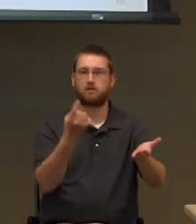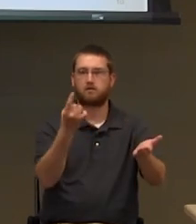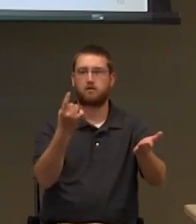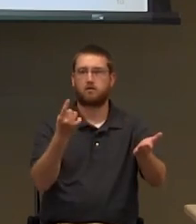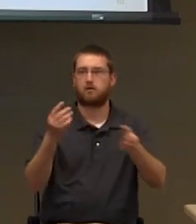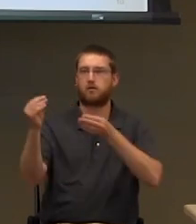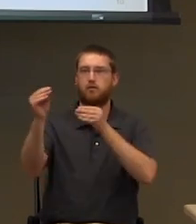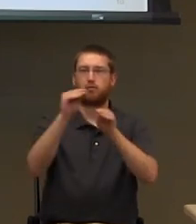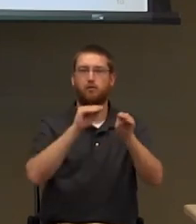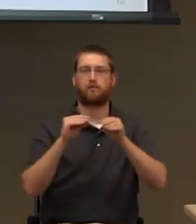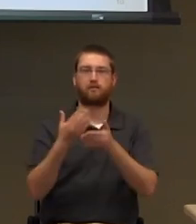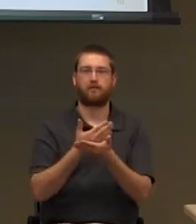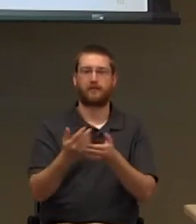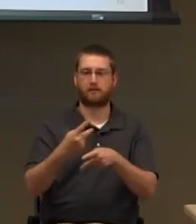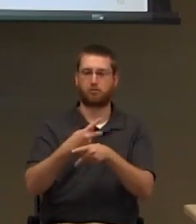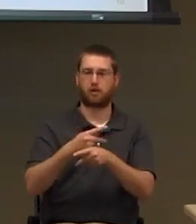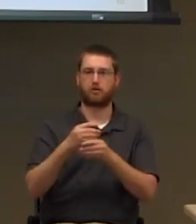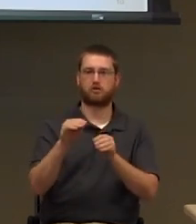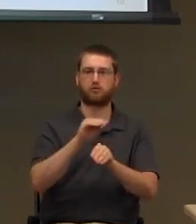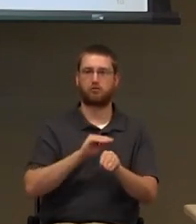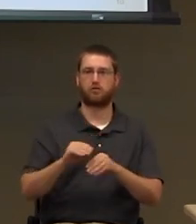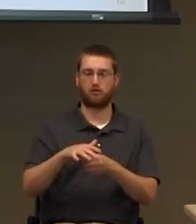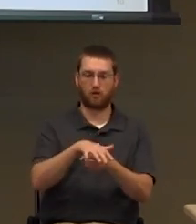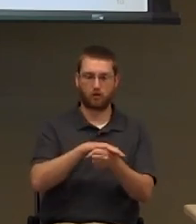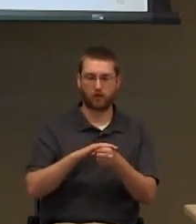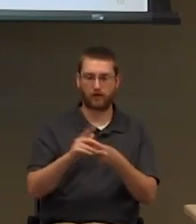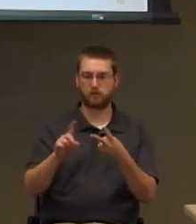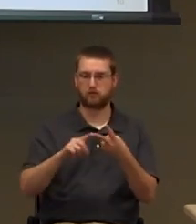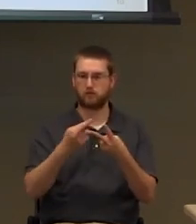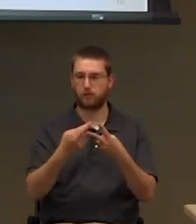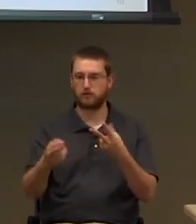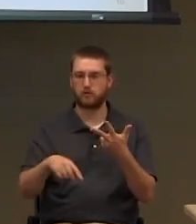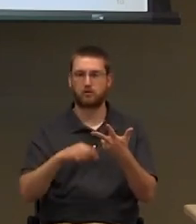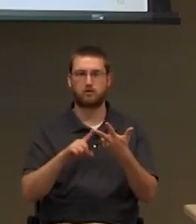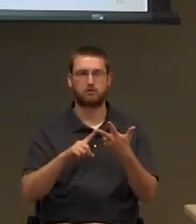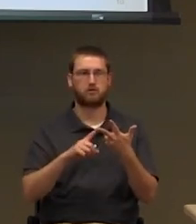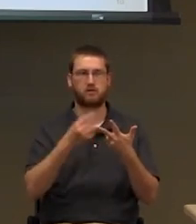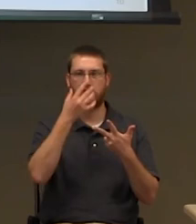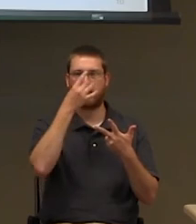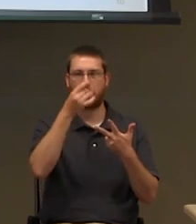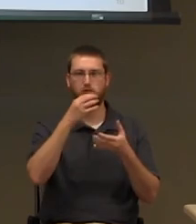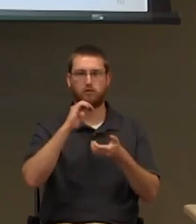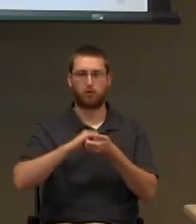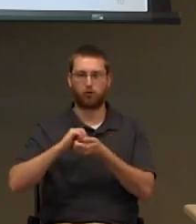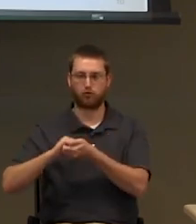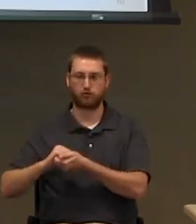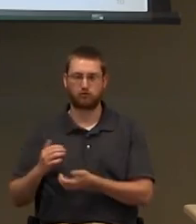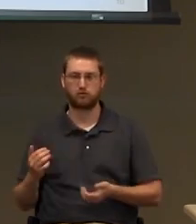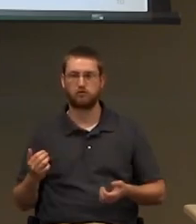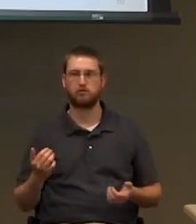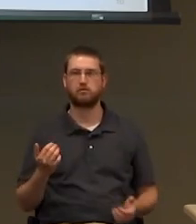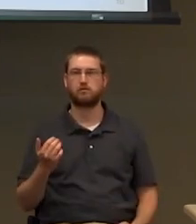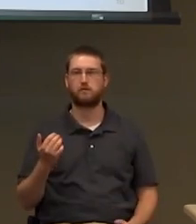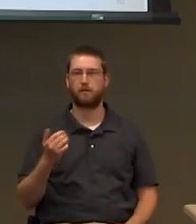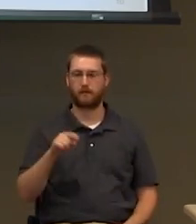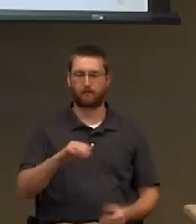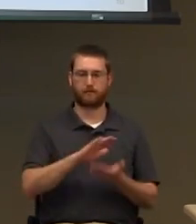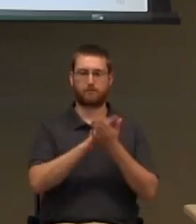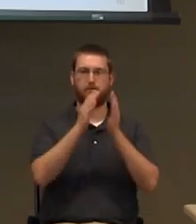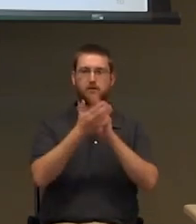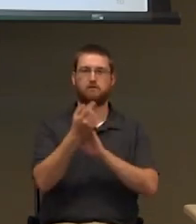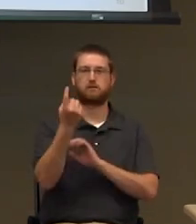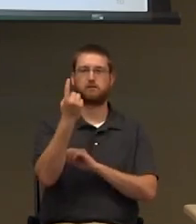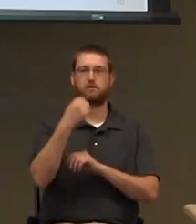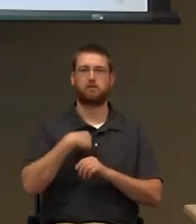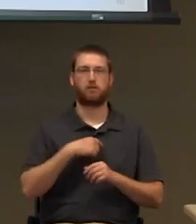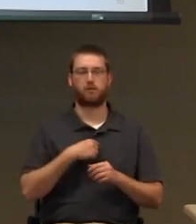to move stuff around. Our location, our resources, our interested partners. This becomes something that